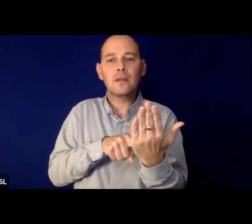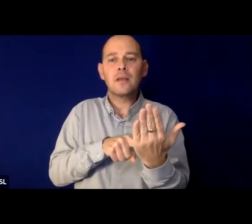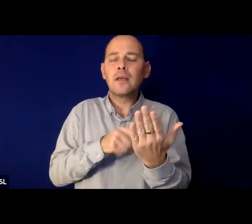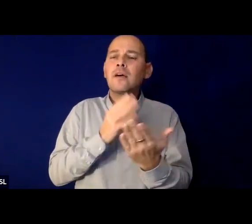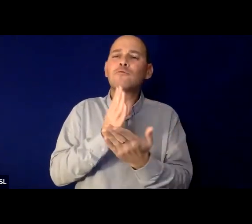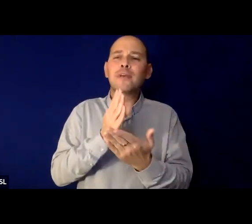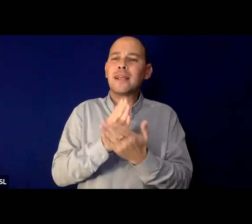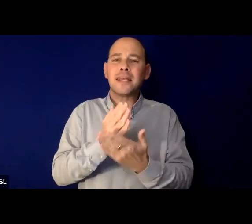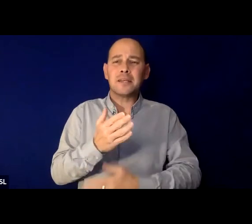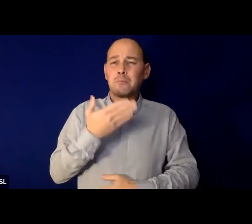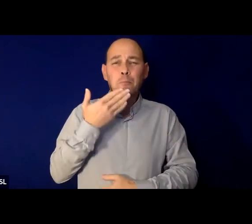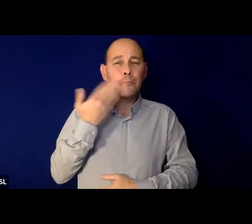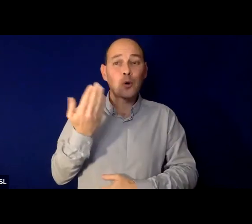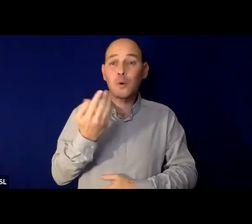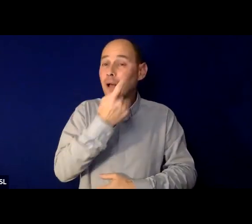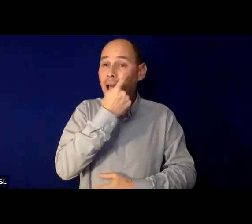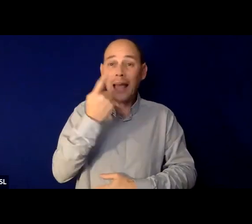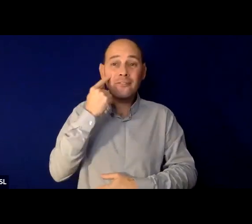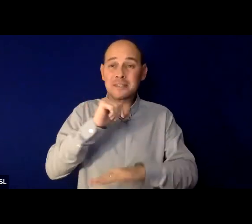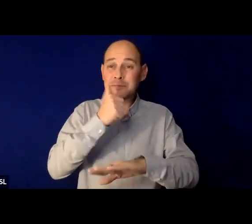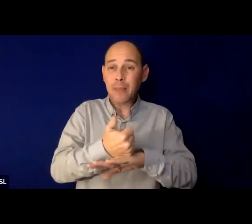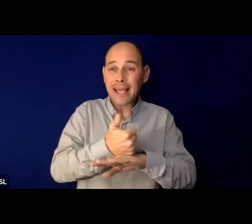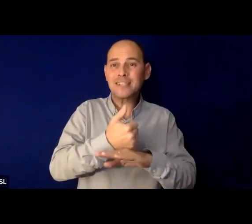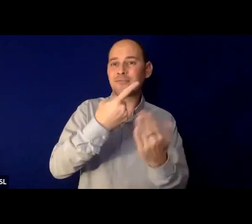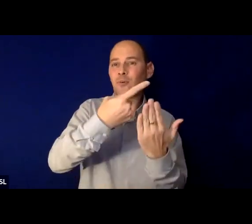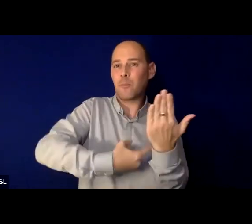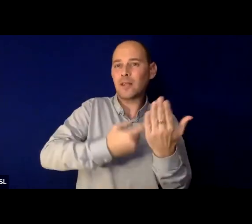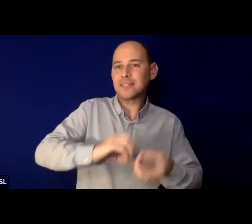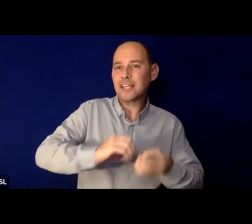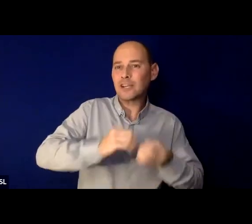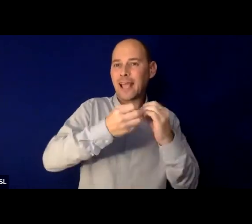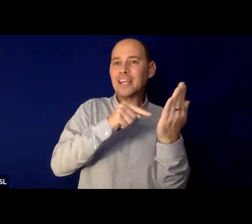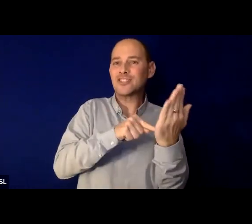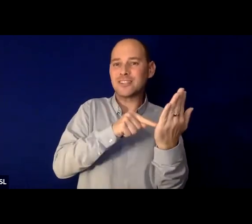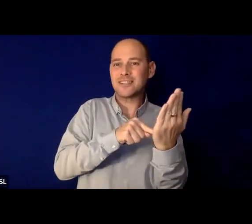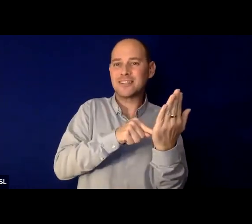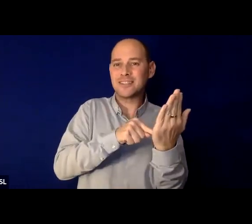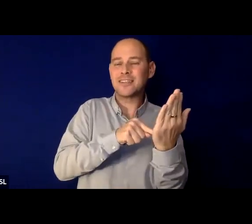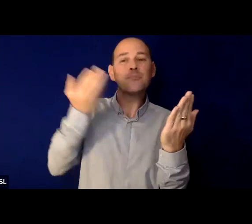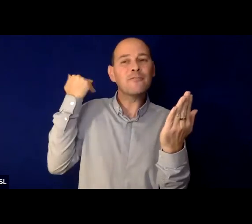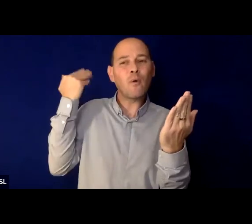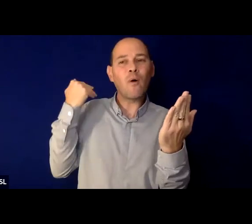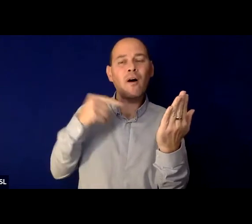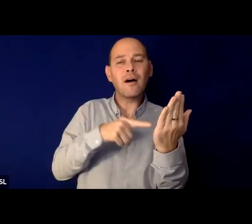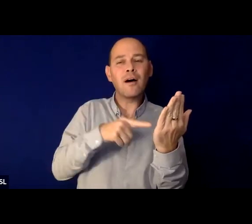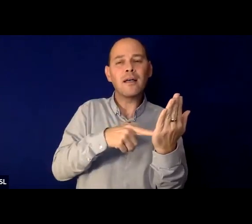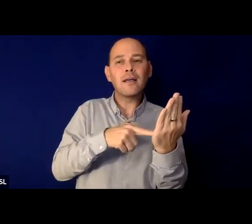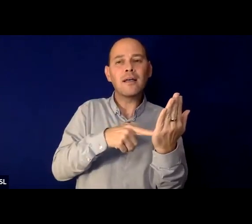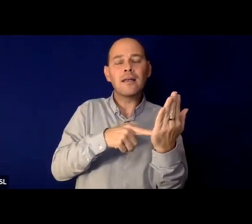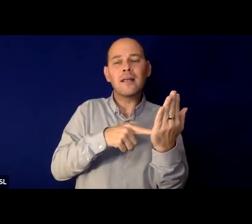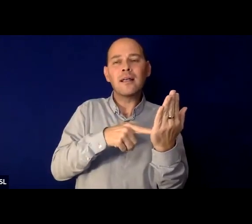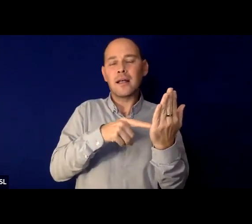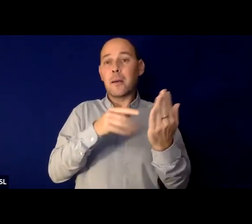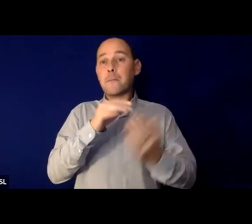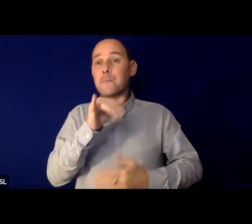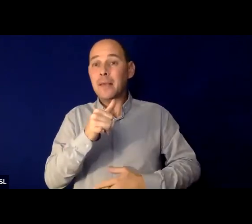evidence base for policymaking in a lot of these countries. And in particular, when you're engaging with policymakers who aren't automatically familiar with